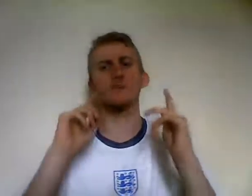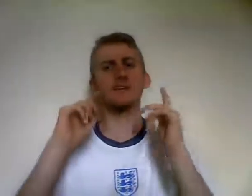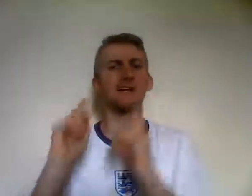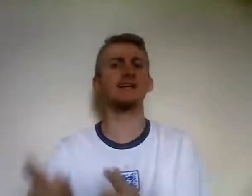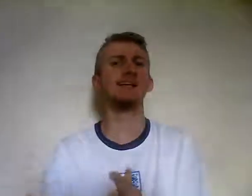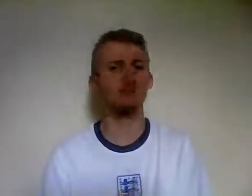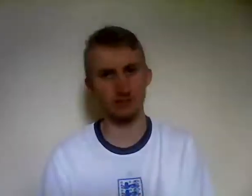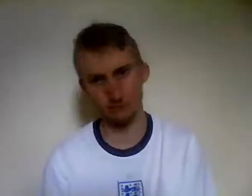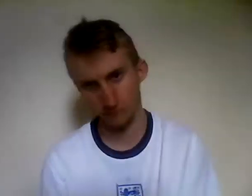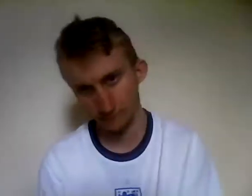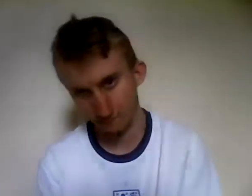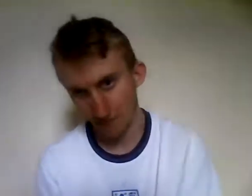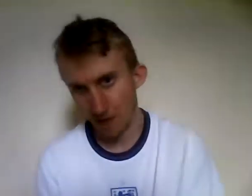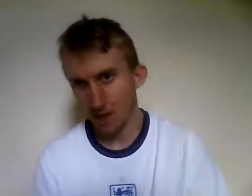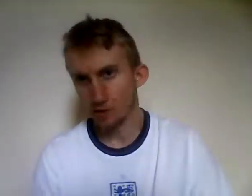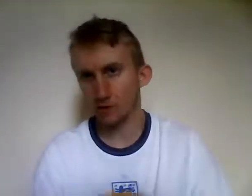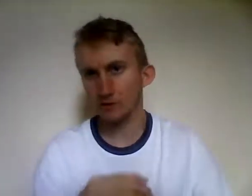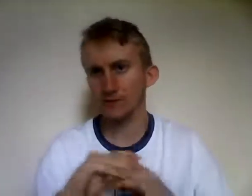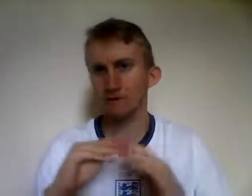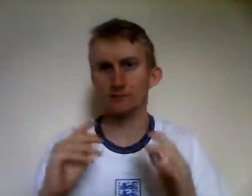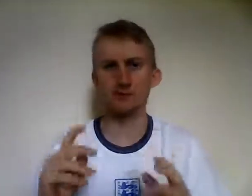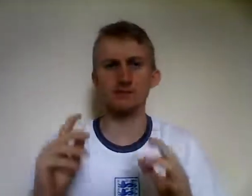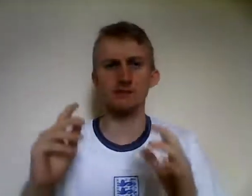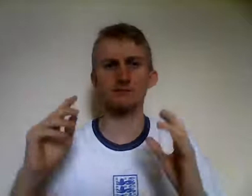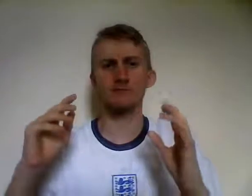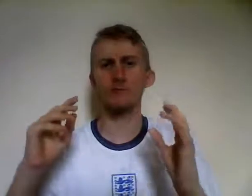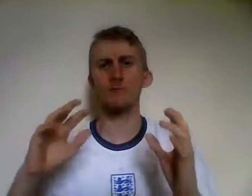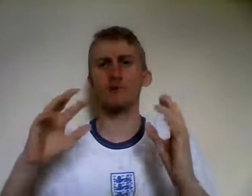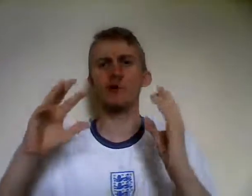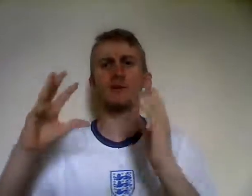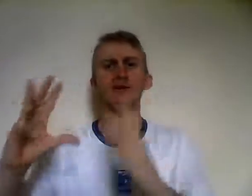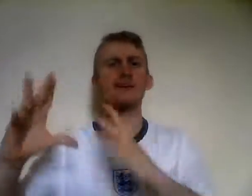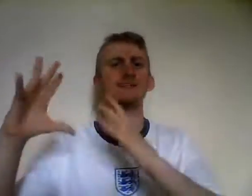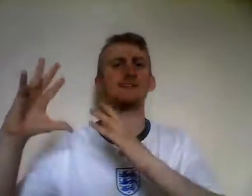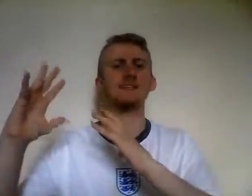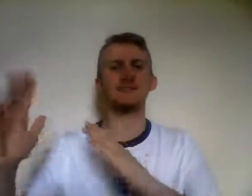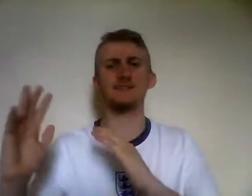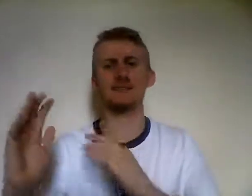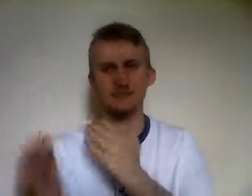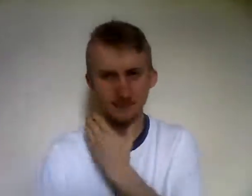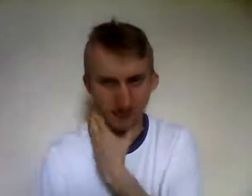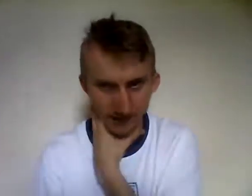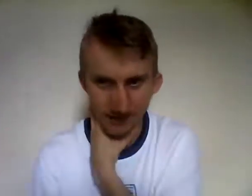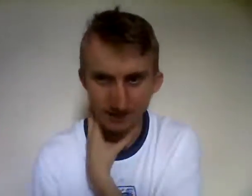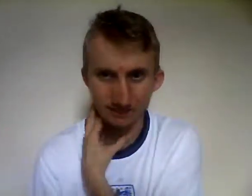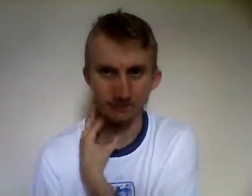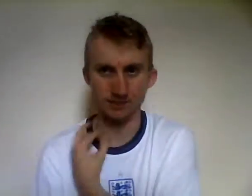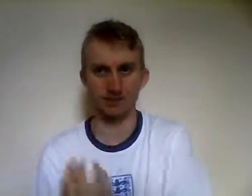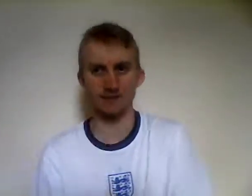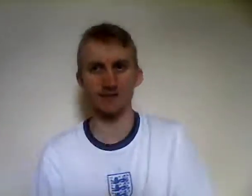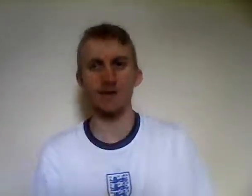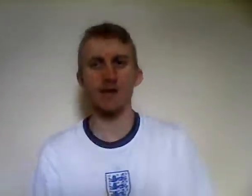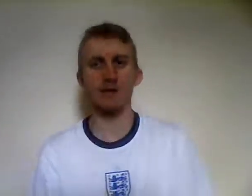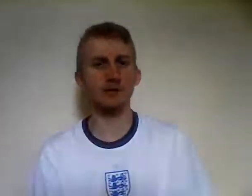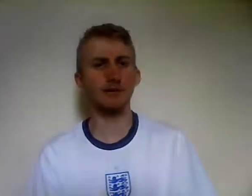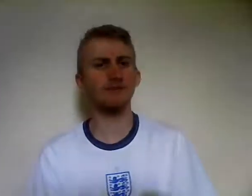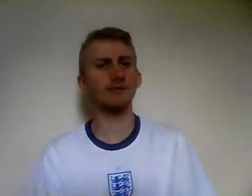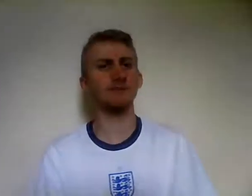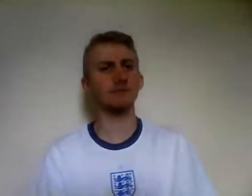to Lingfield. Crawley Town were actually formed, though, in 1896 officially, and became founding members